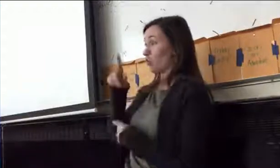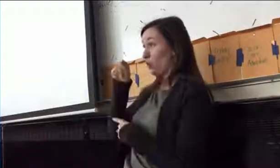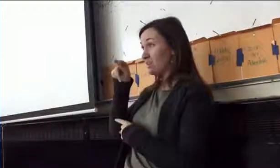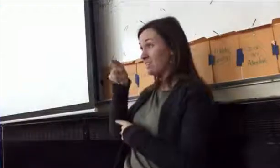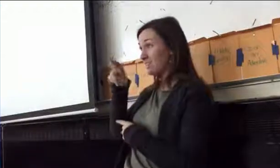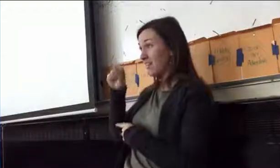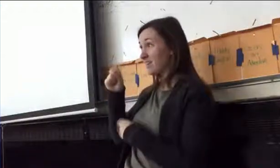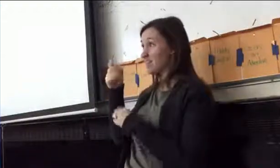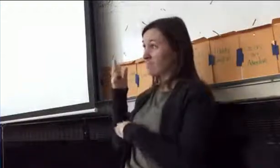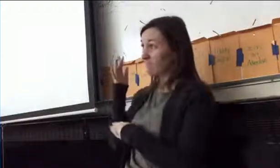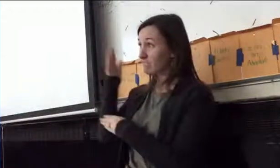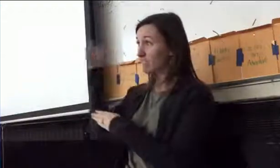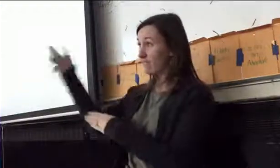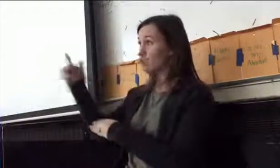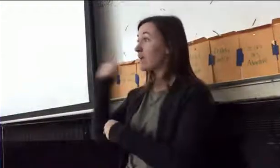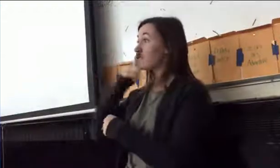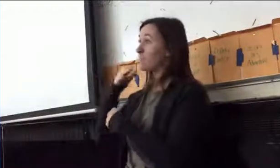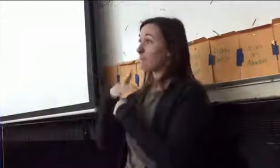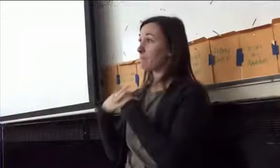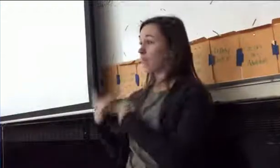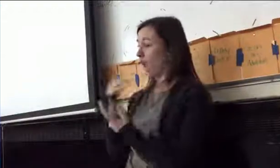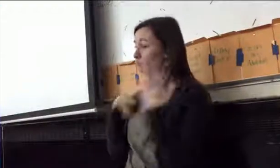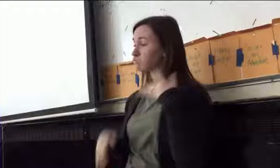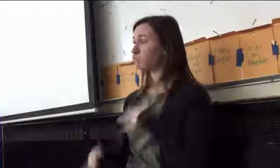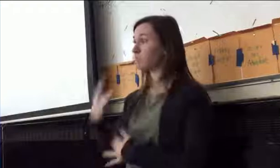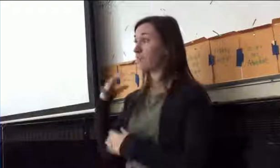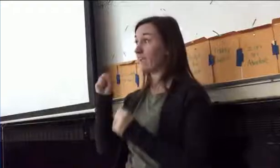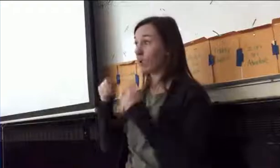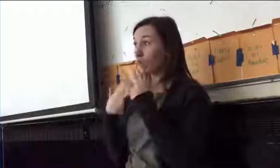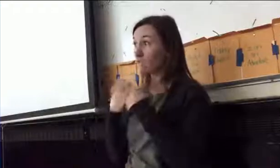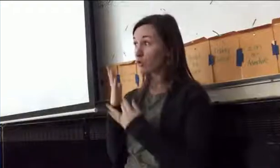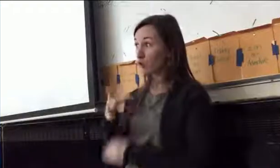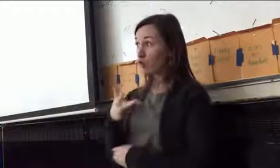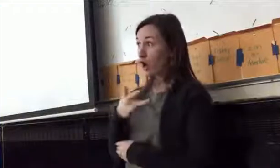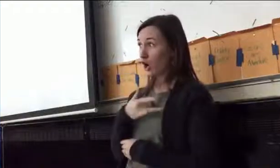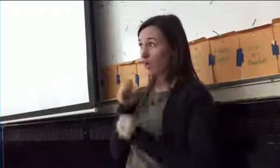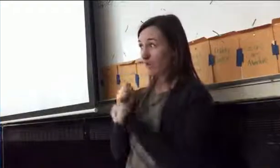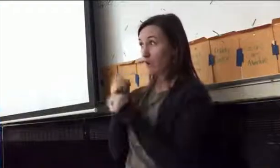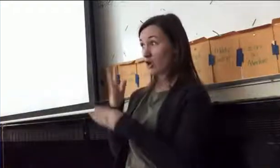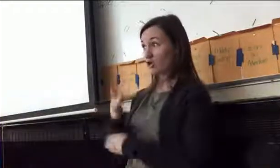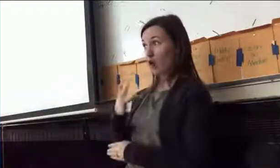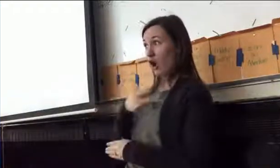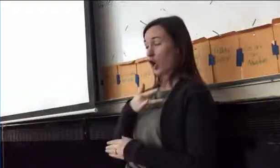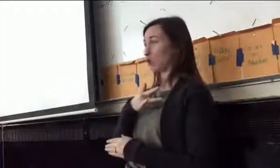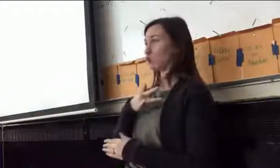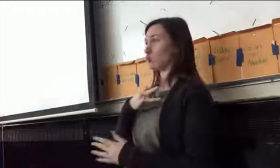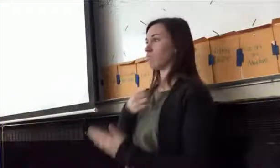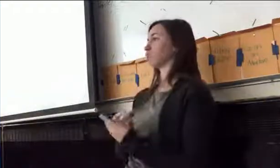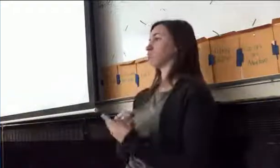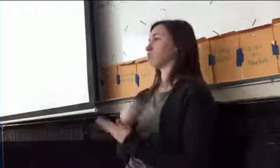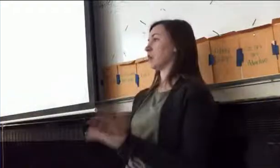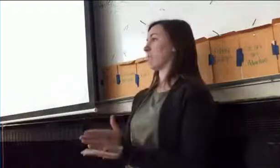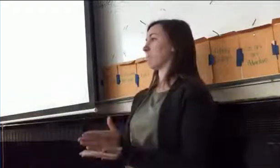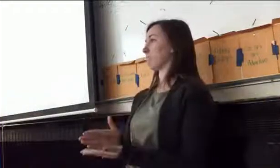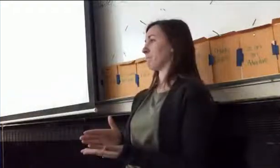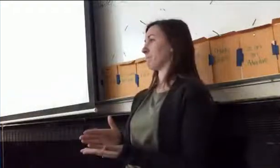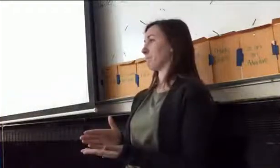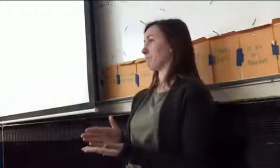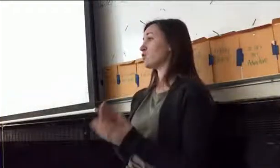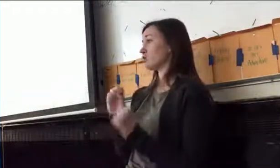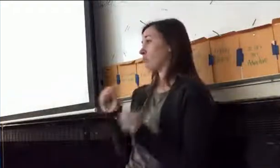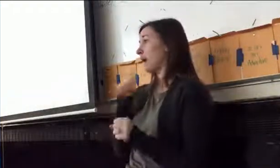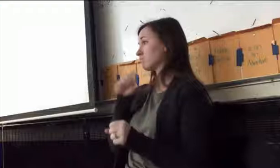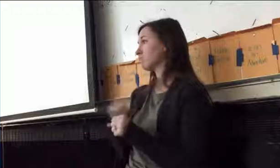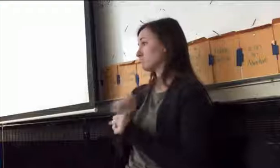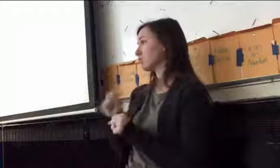all the way up into your heart. It can cause your heart to stop because it causes the poisoning. Wait, so you can look it up later. That's not like factual? That